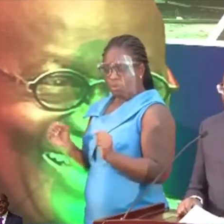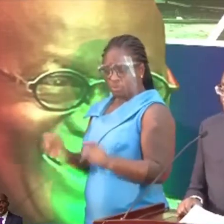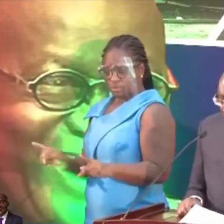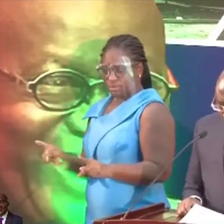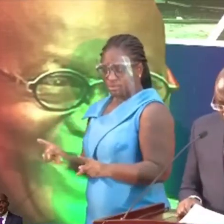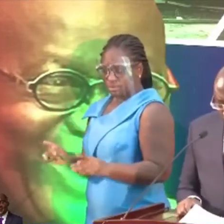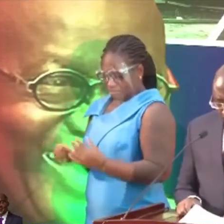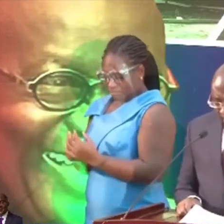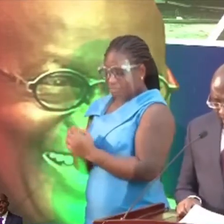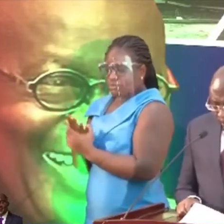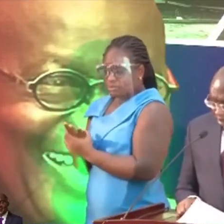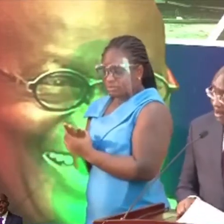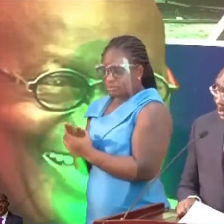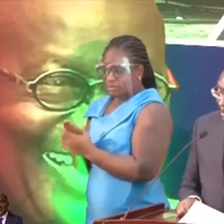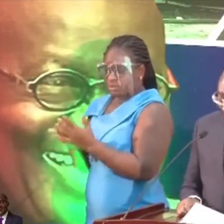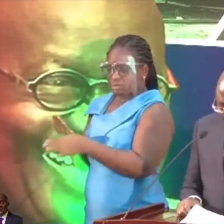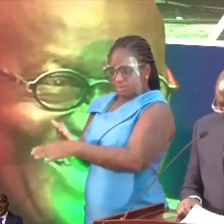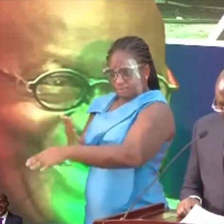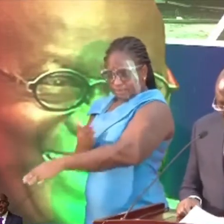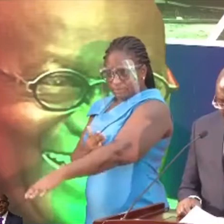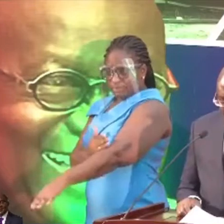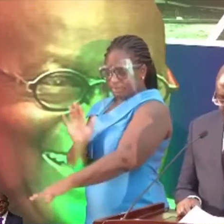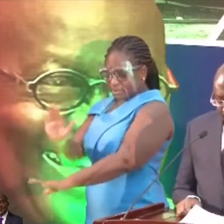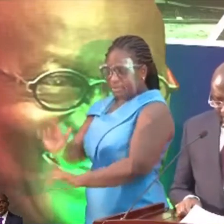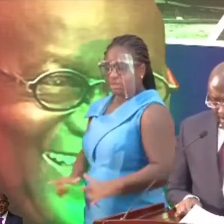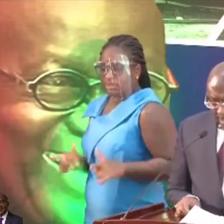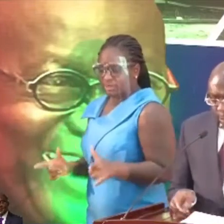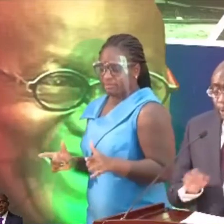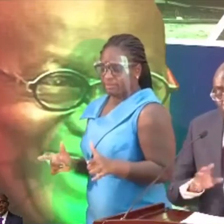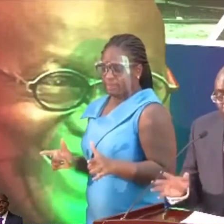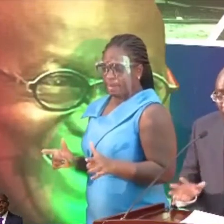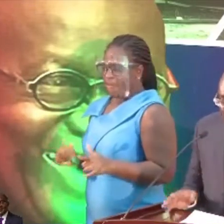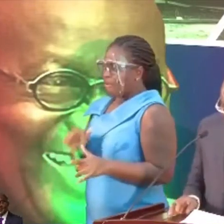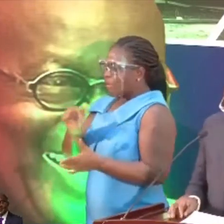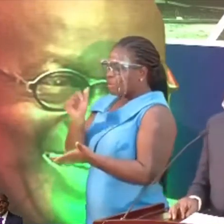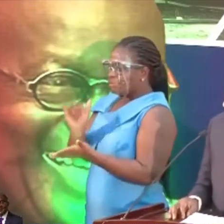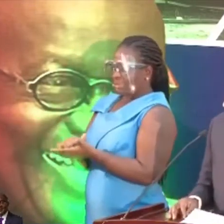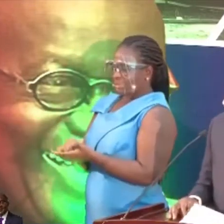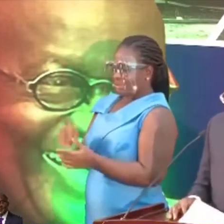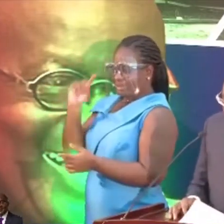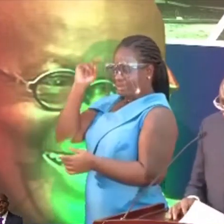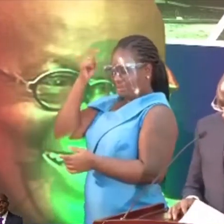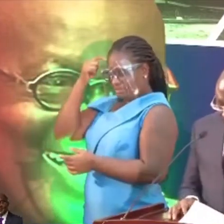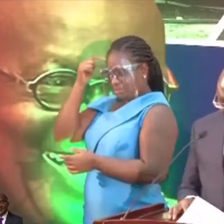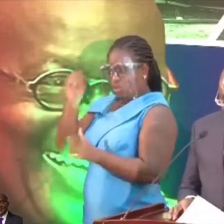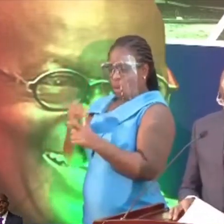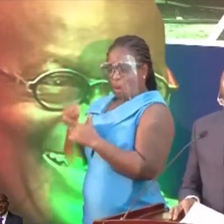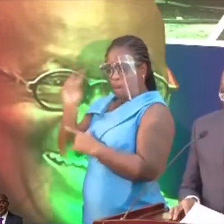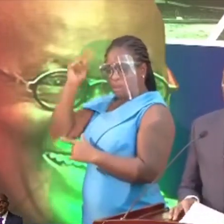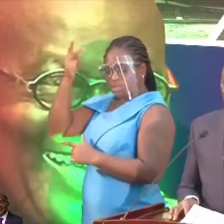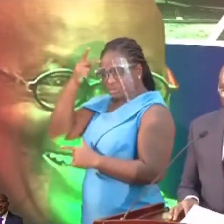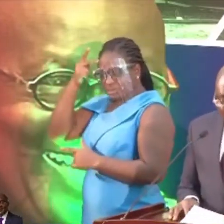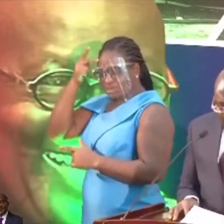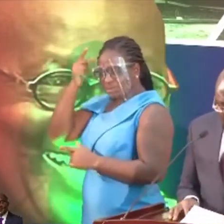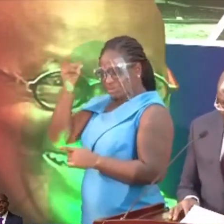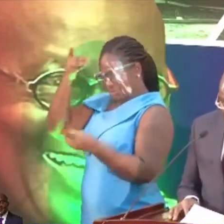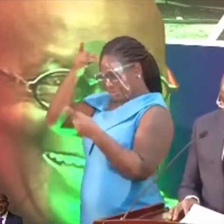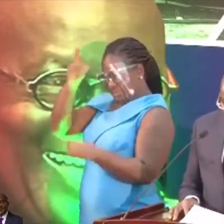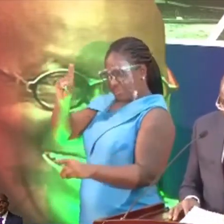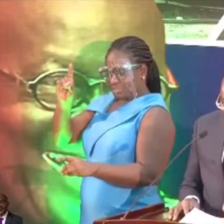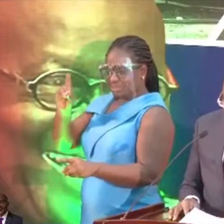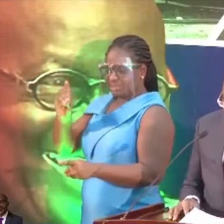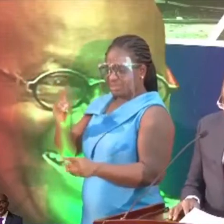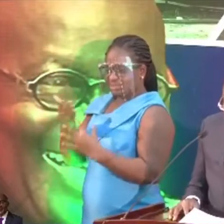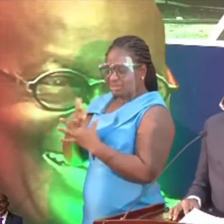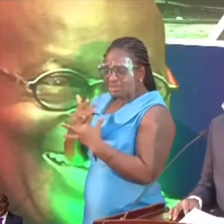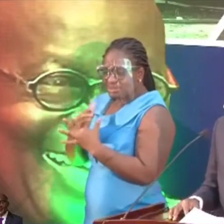for growth and improvements in their standard of living. It should not be for government or politicians to decide on the sharing